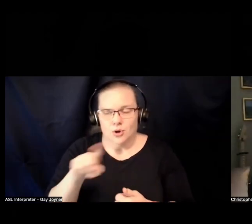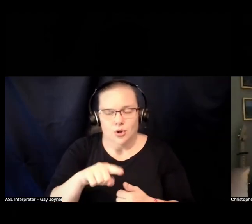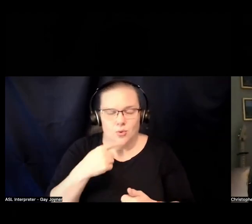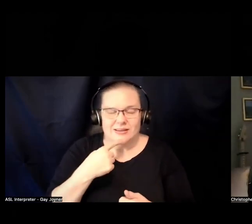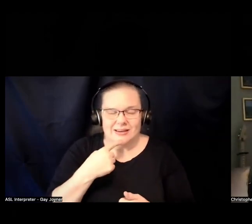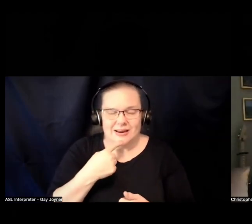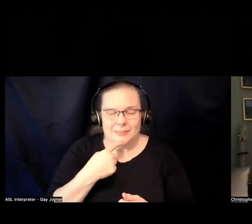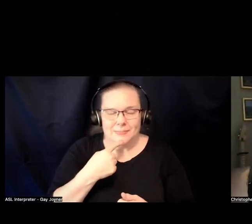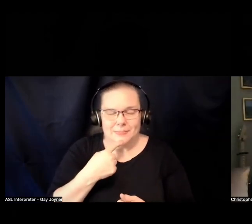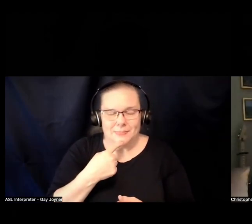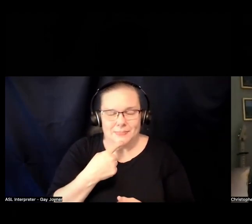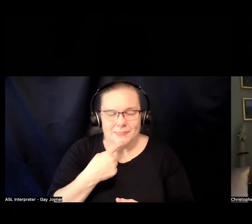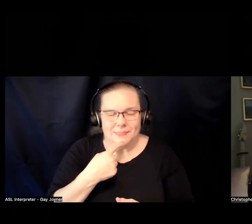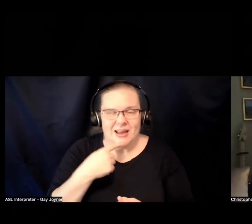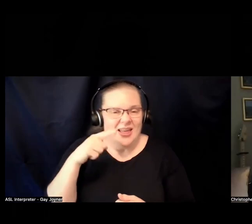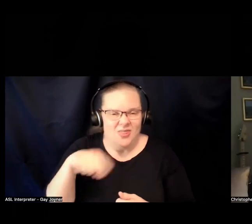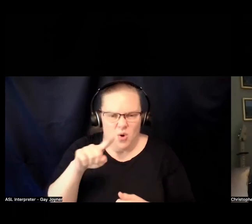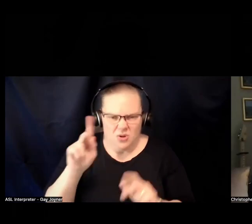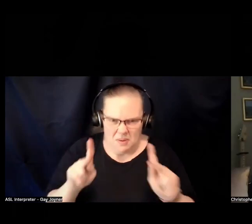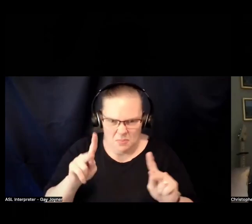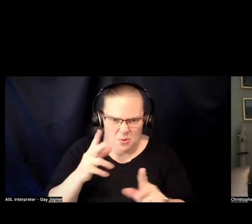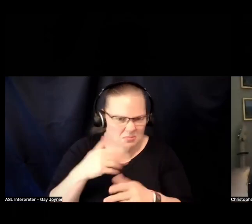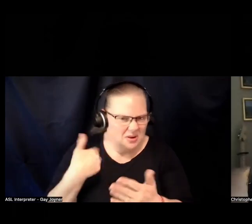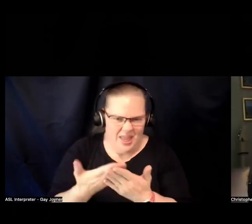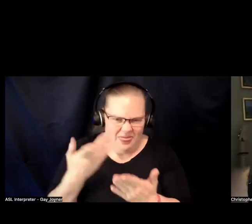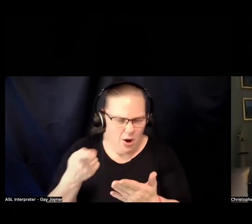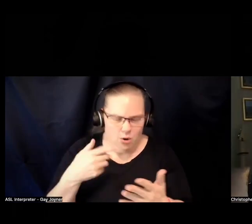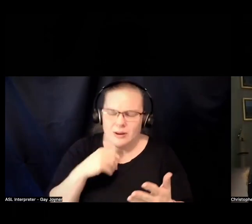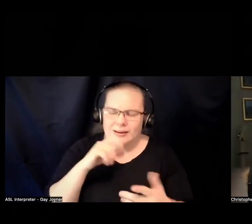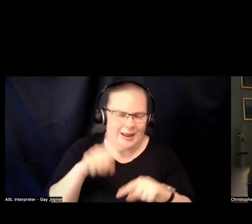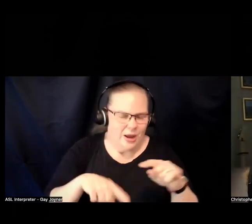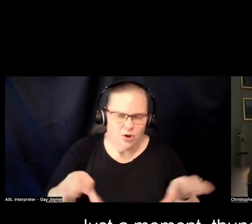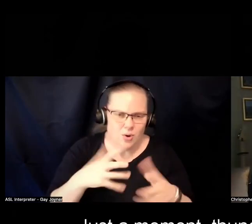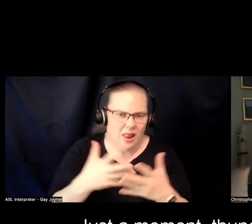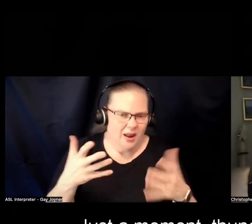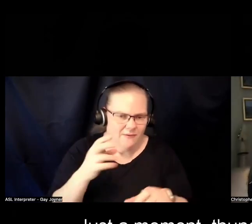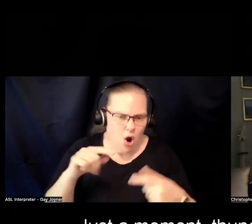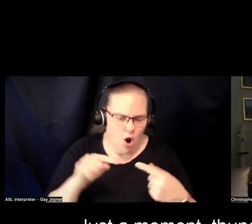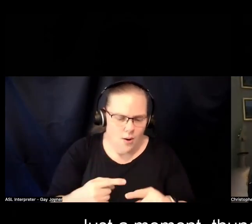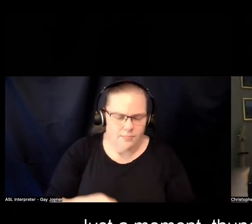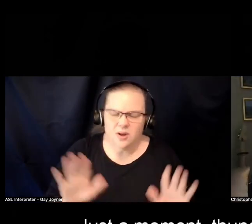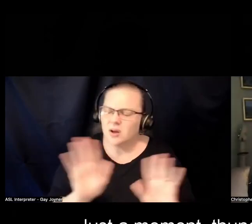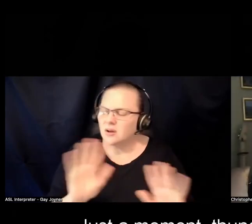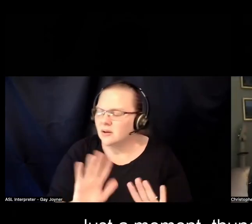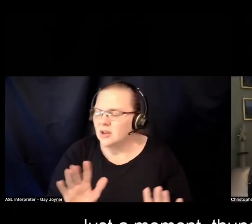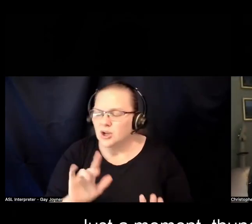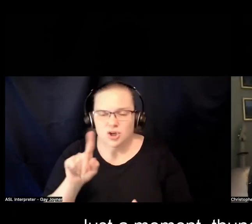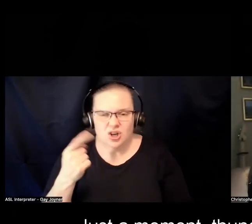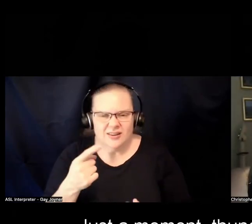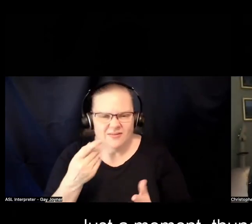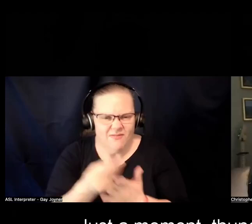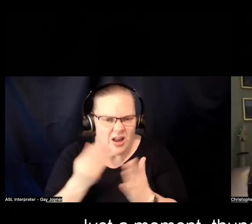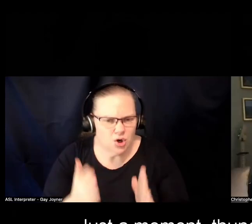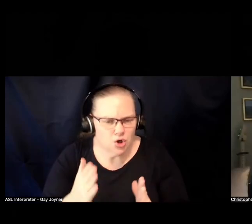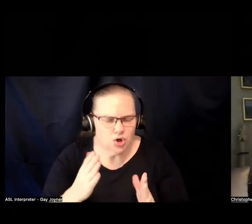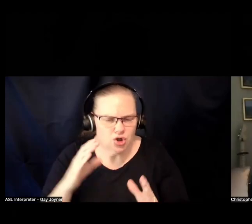said cynically to myself, well, those people get there anyway. She can't do much harm. Just a moment, thundered Chairman,